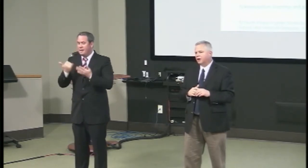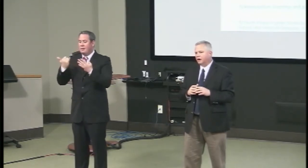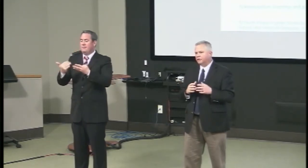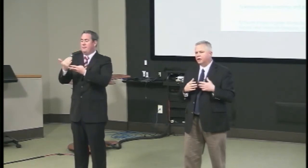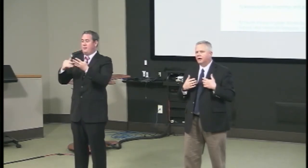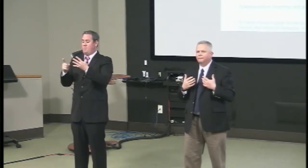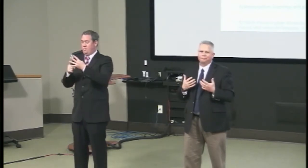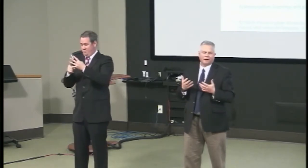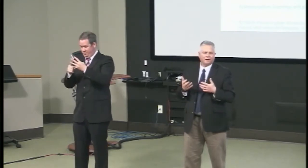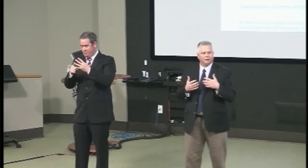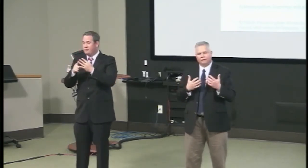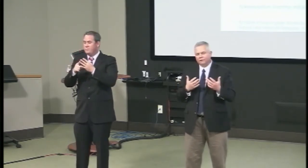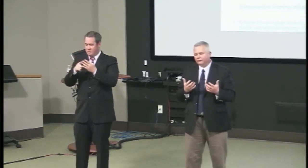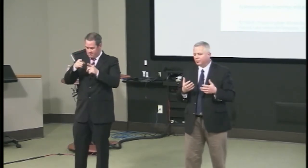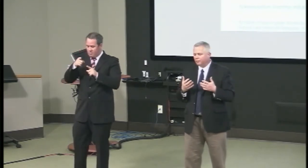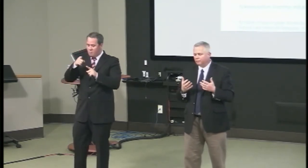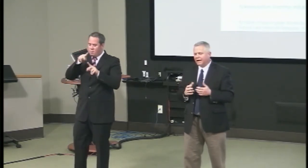studies on